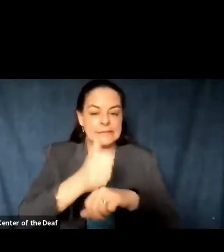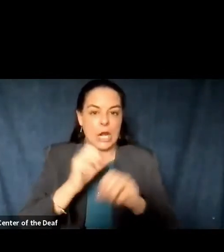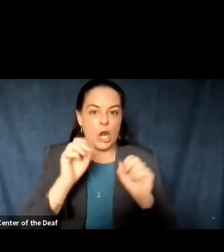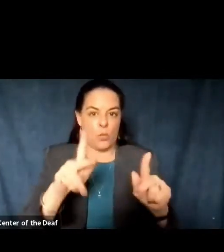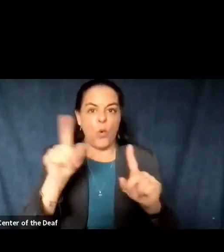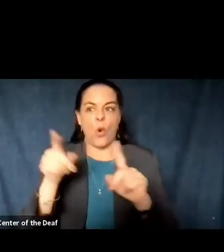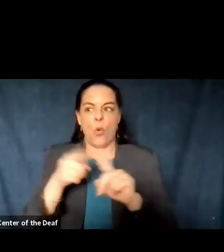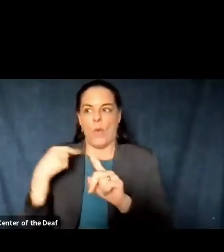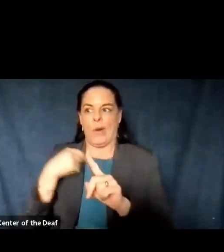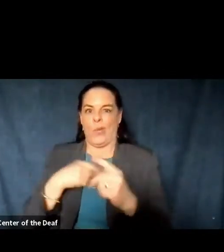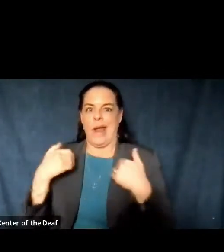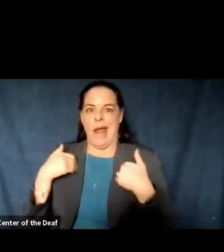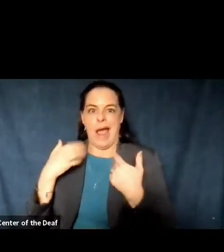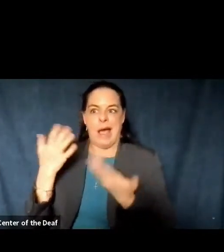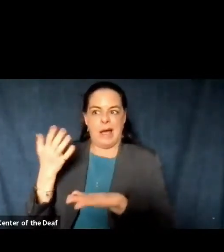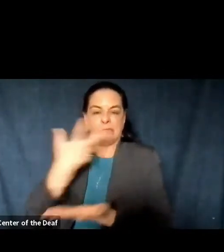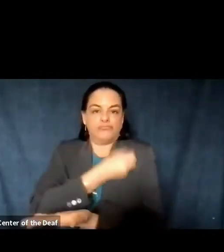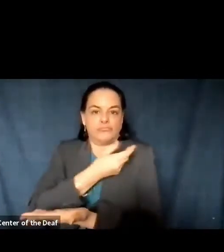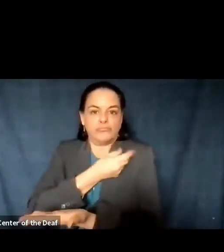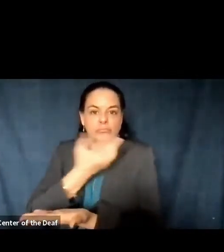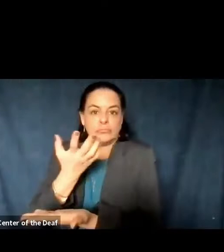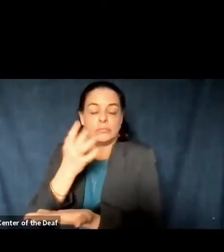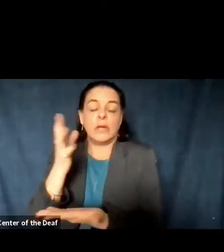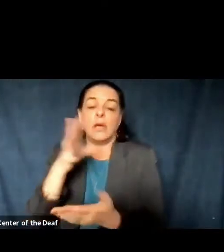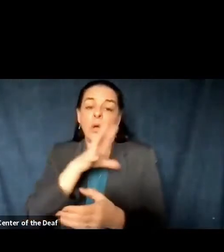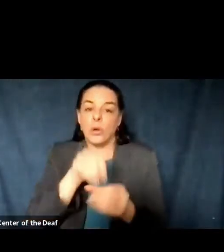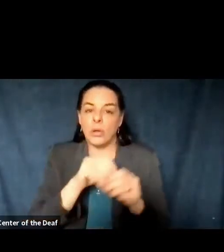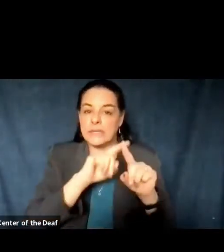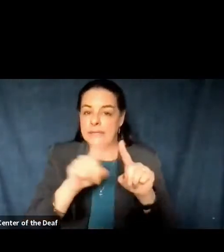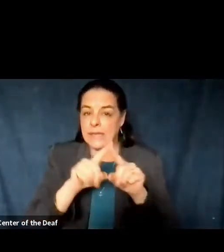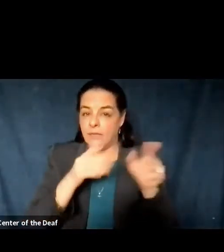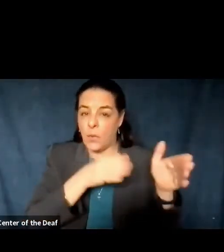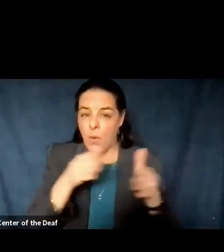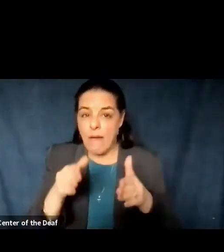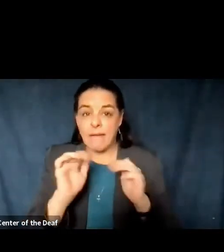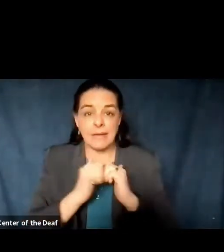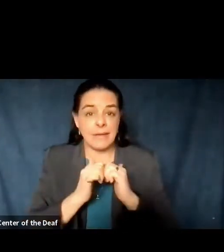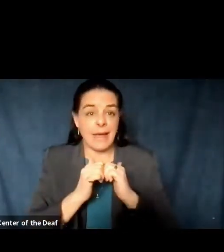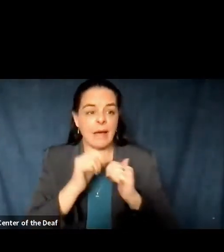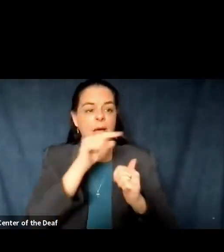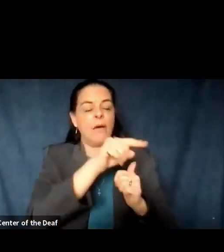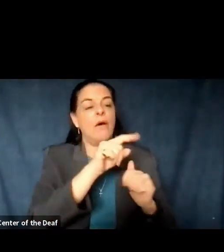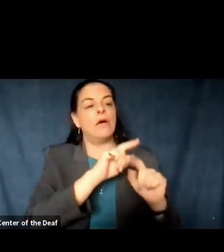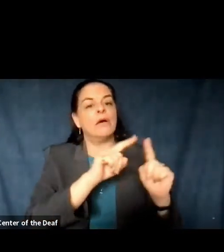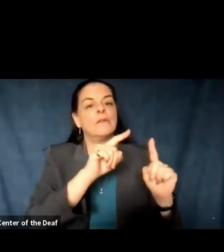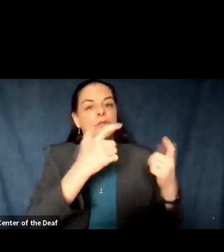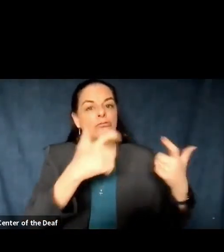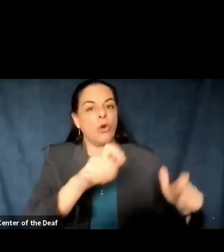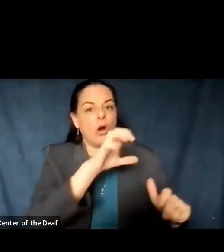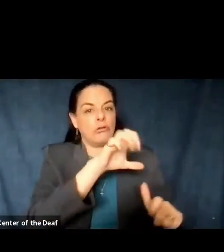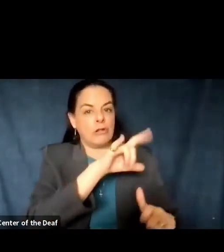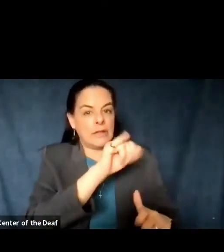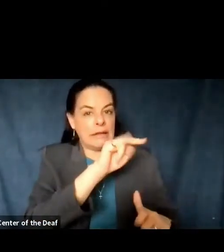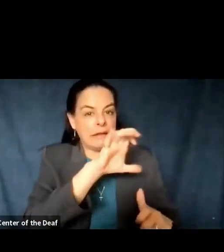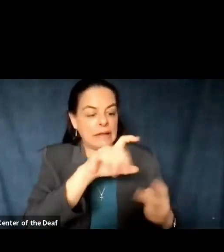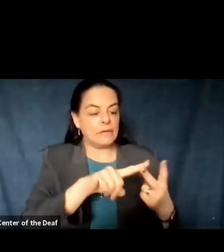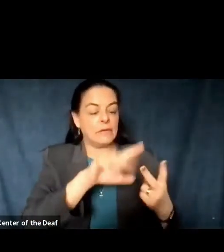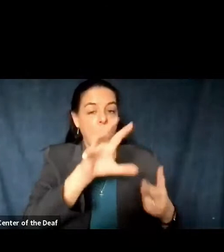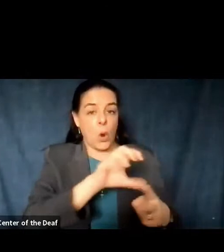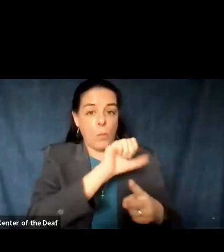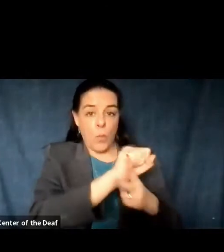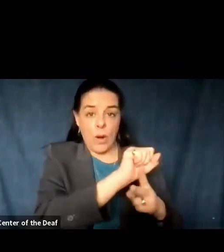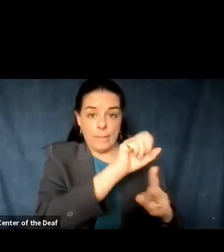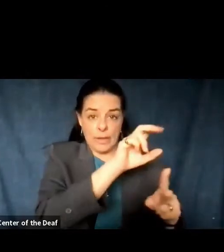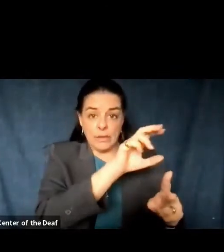use of multiple strategies, as we've been saying, including large clinics, scheduled appointments, and the use of